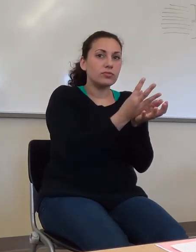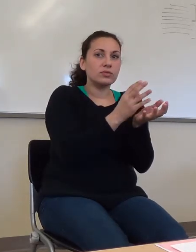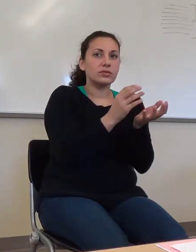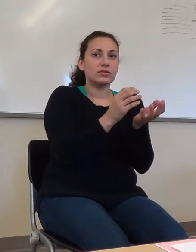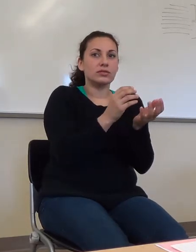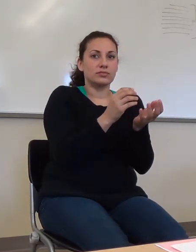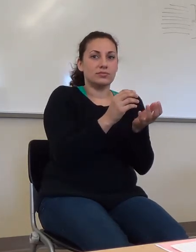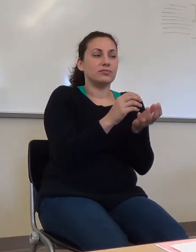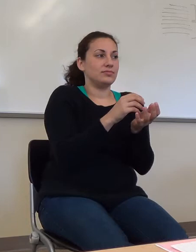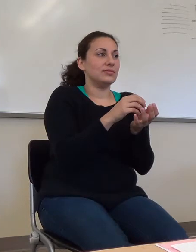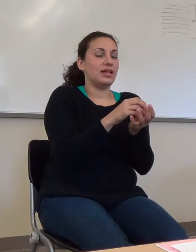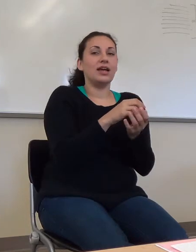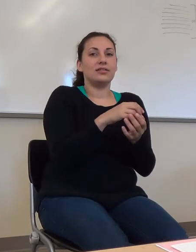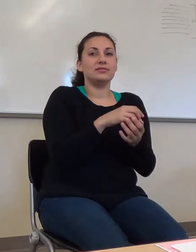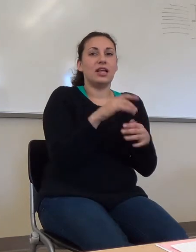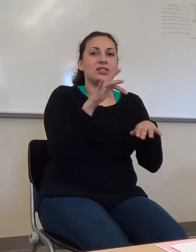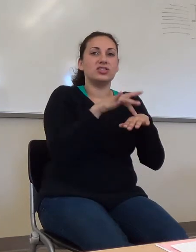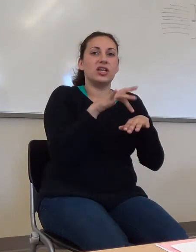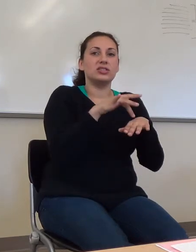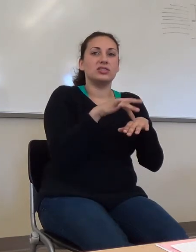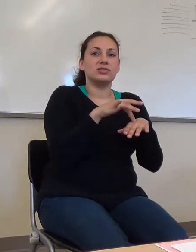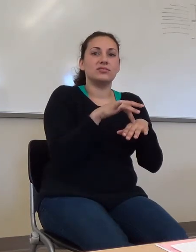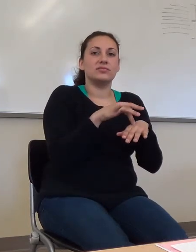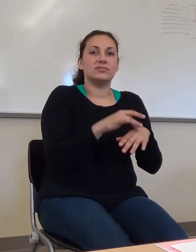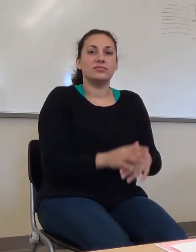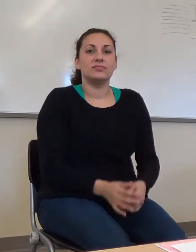the hairs, triggers the little hairs.